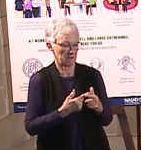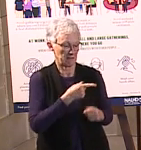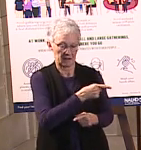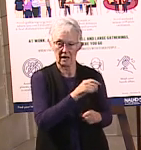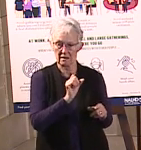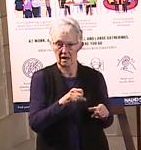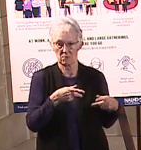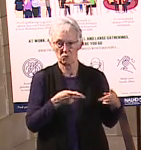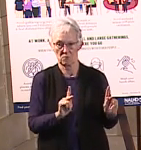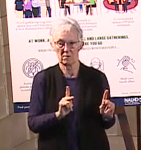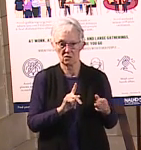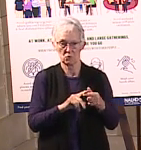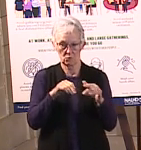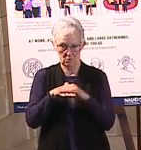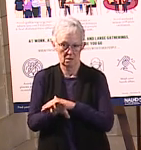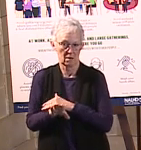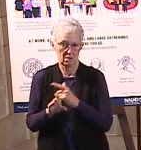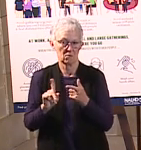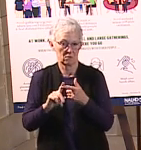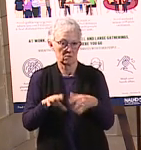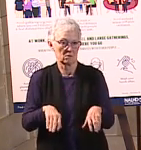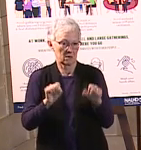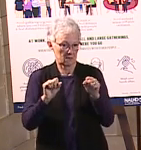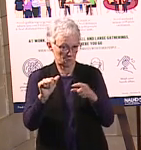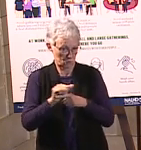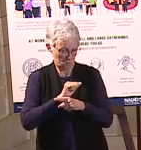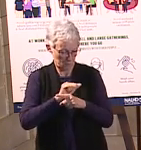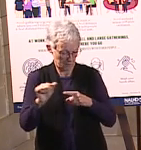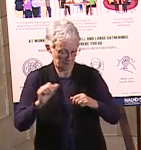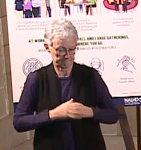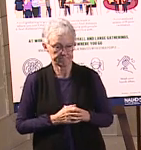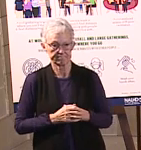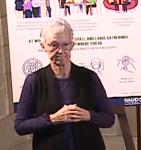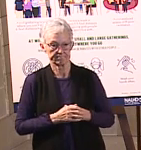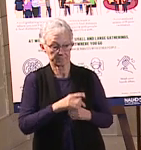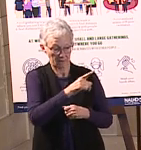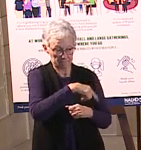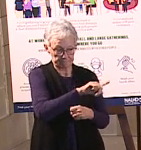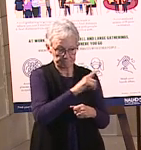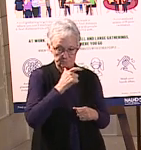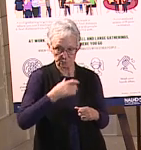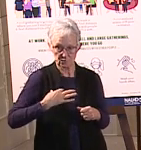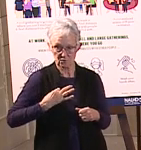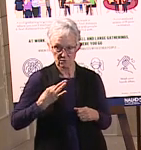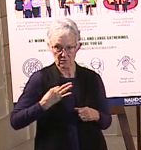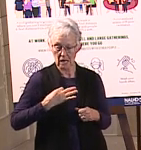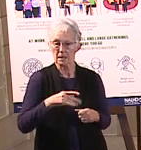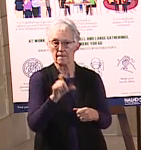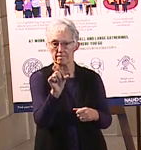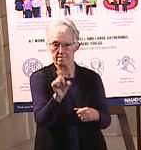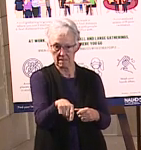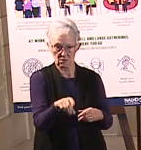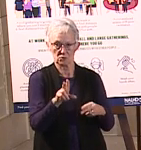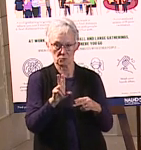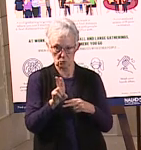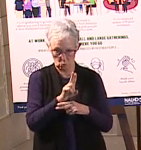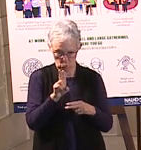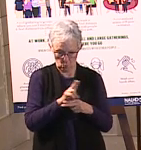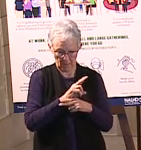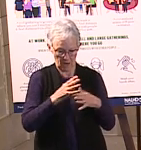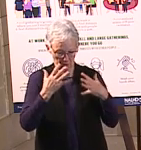just as employees are screened prior to entering the facility. They would be required to wear appropriate